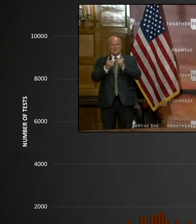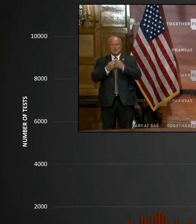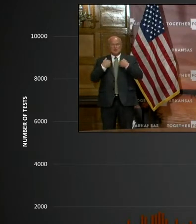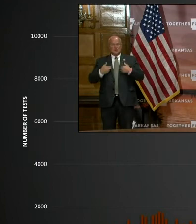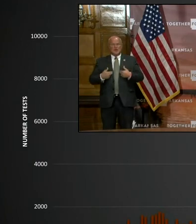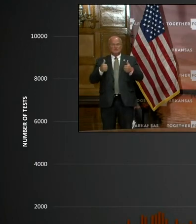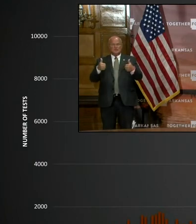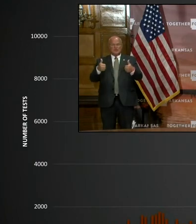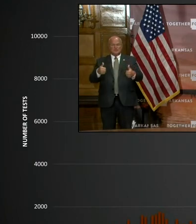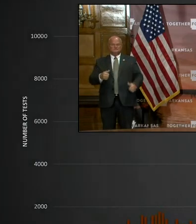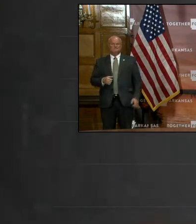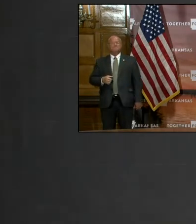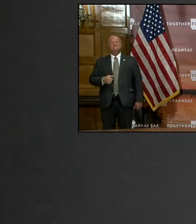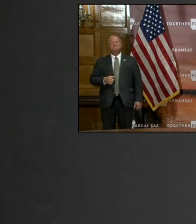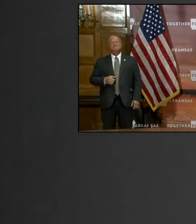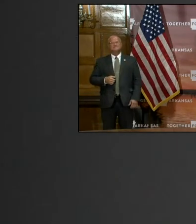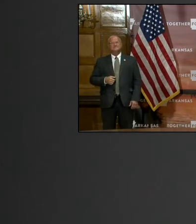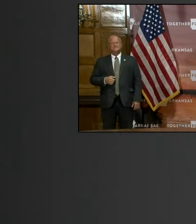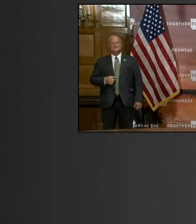great.